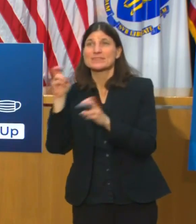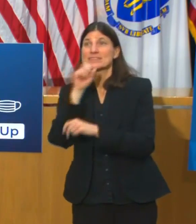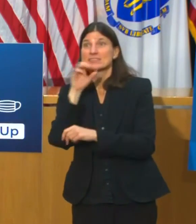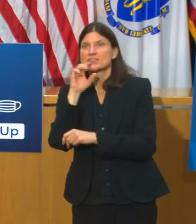them book appointments. numbers. get started.